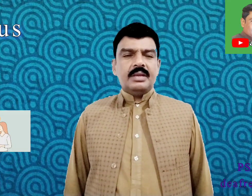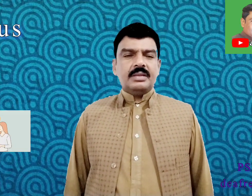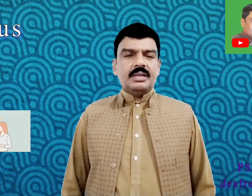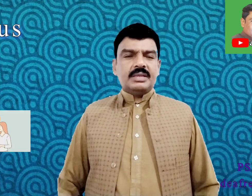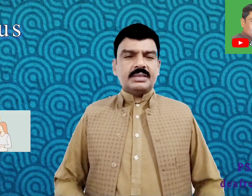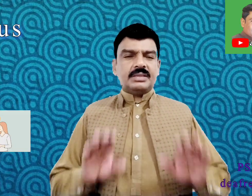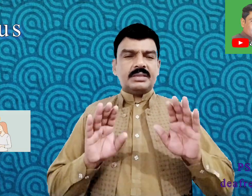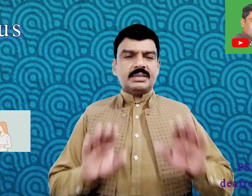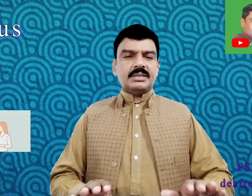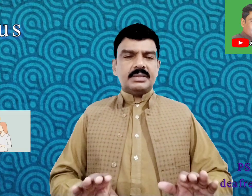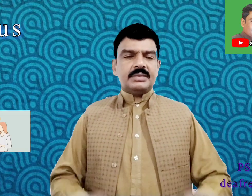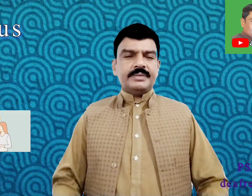10,